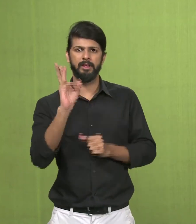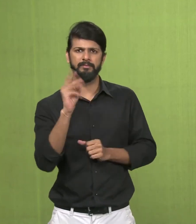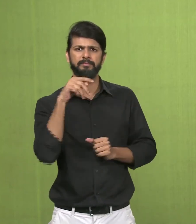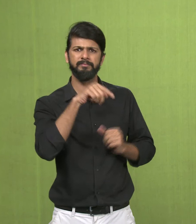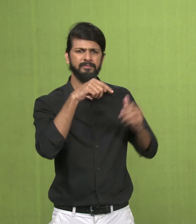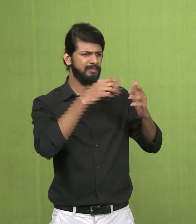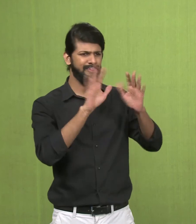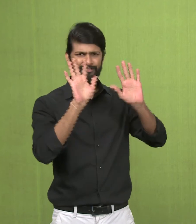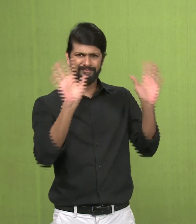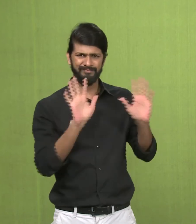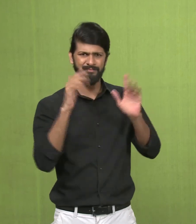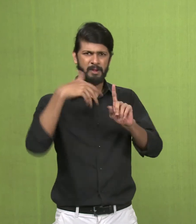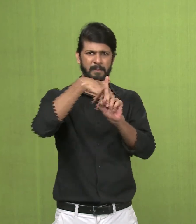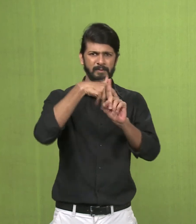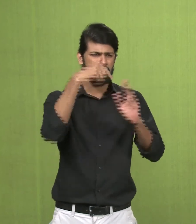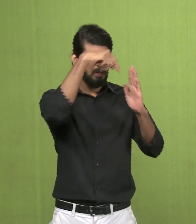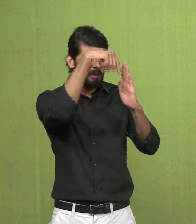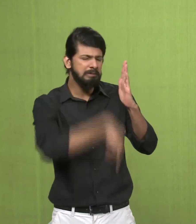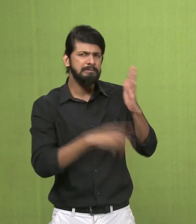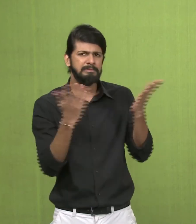Answer number 3. The background ornamentation.